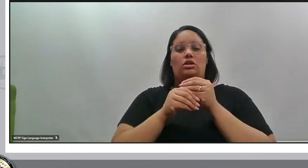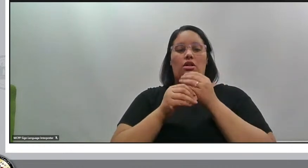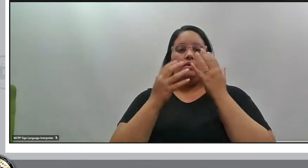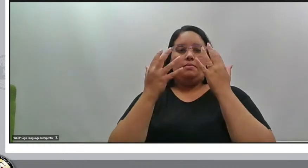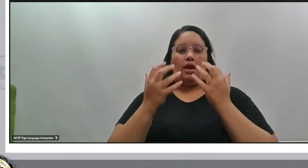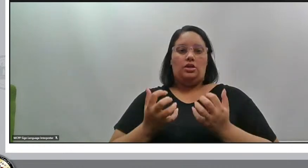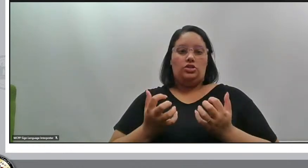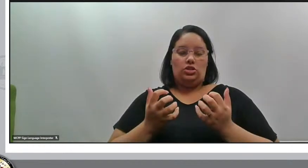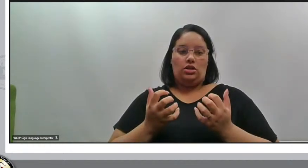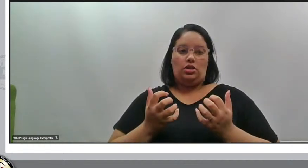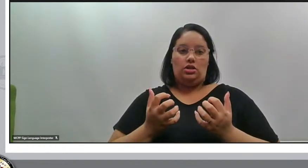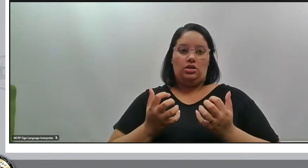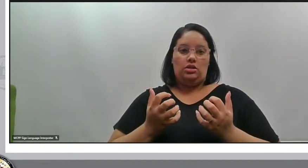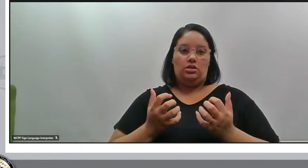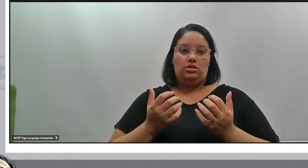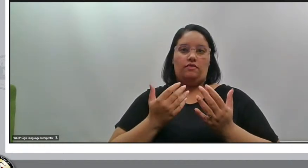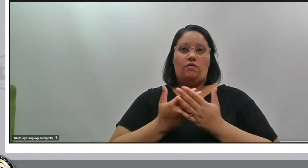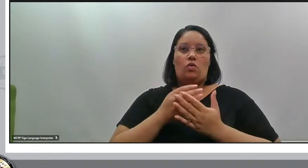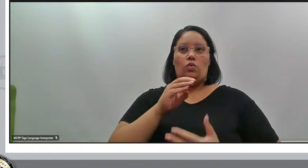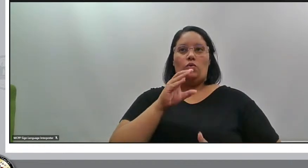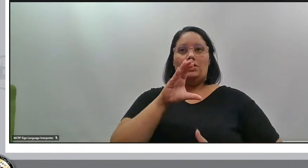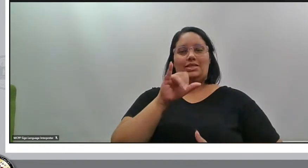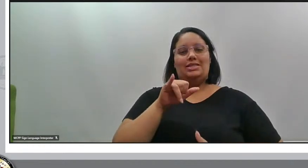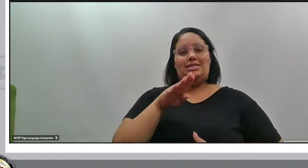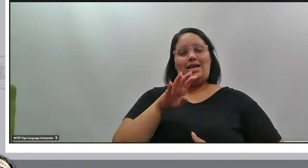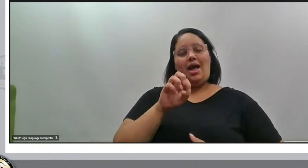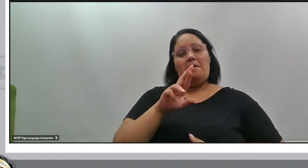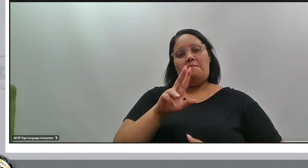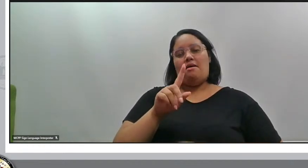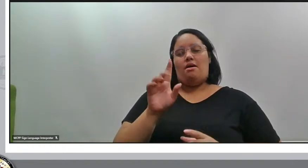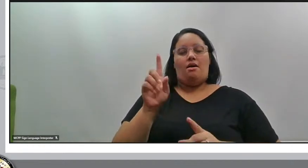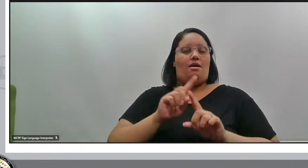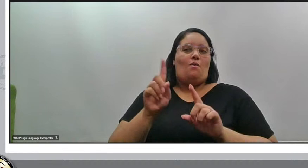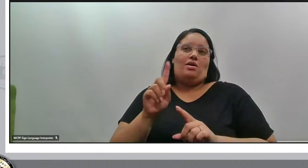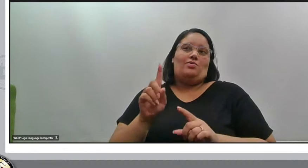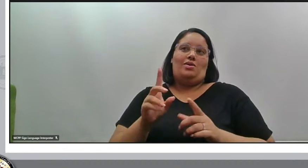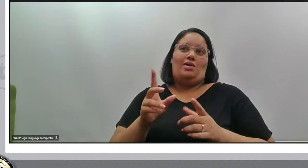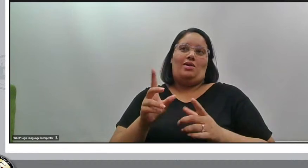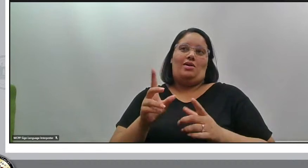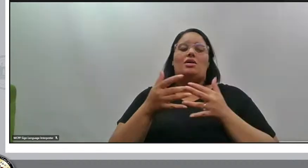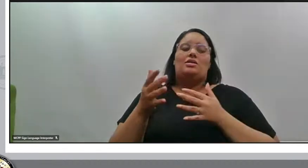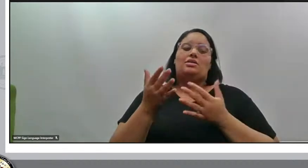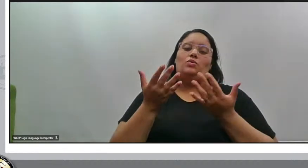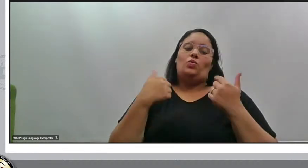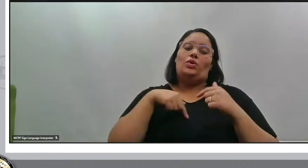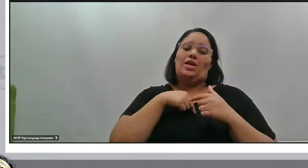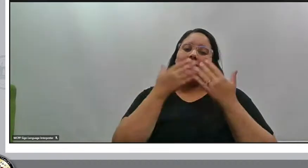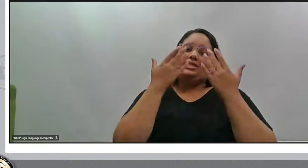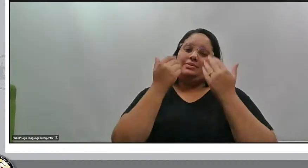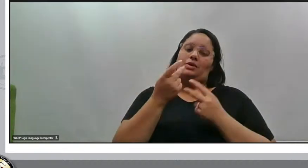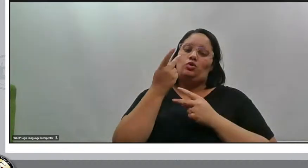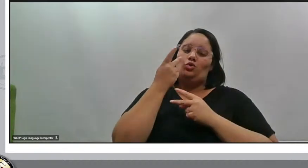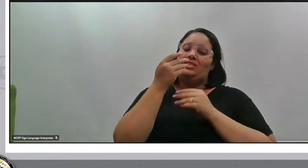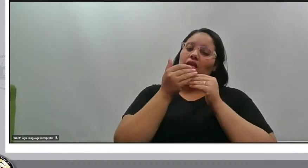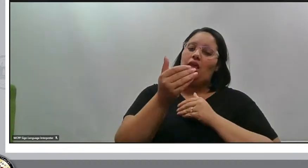cyber, to what extent are we expected to see